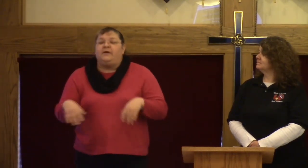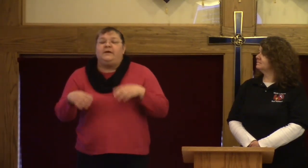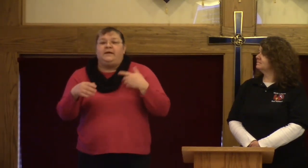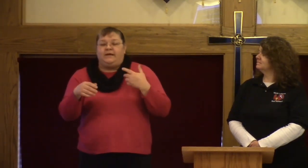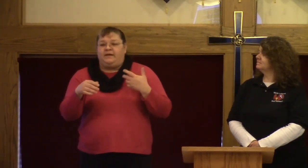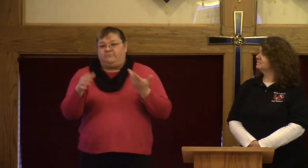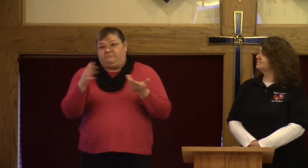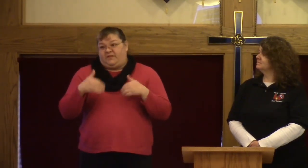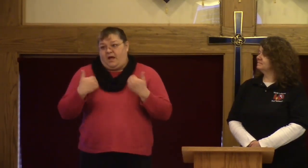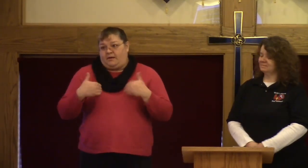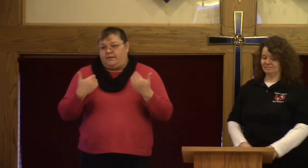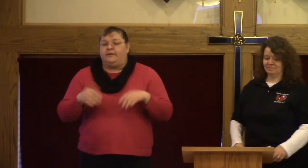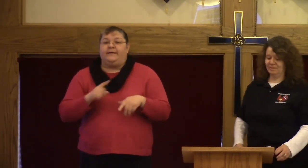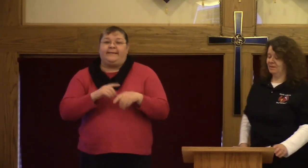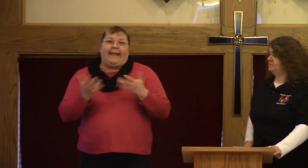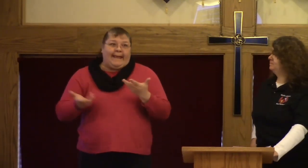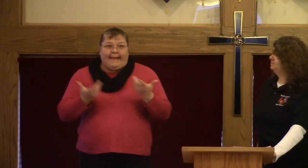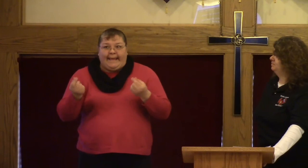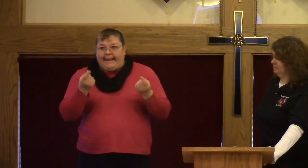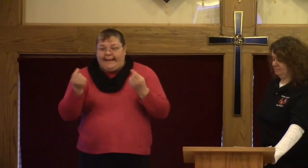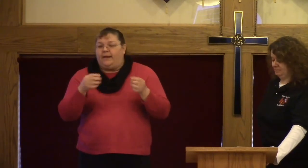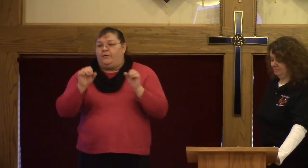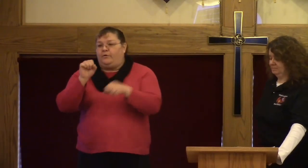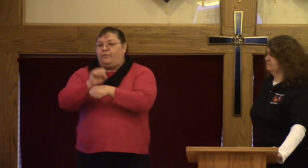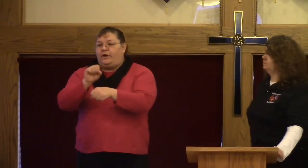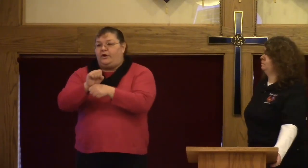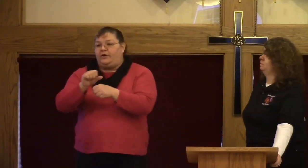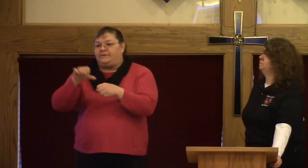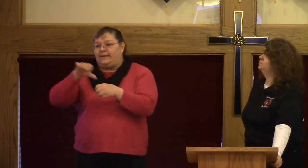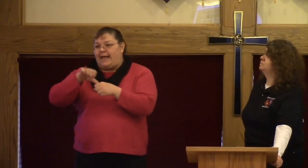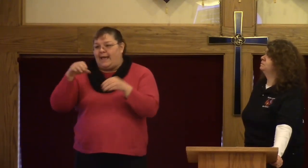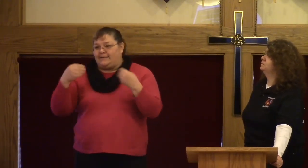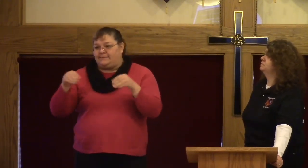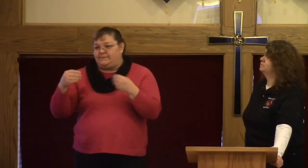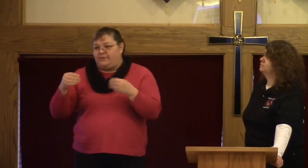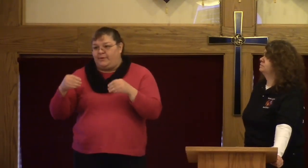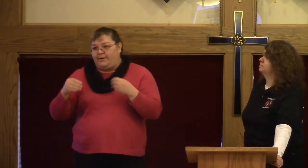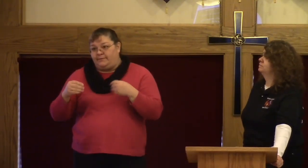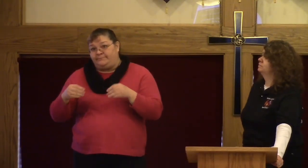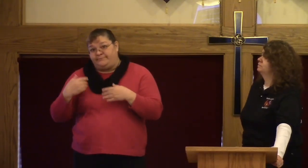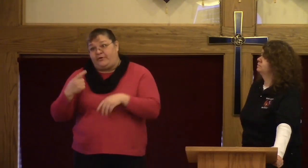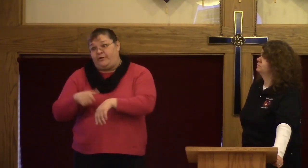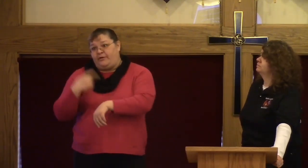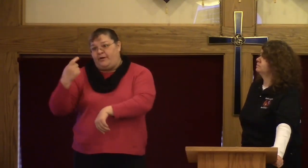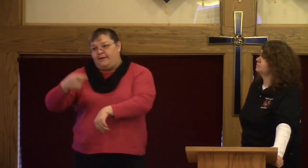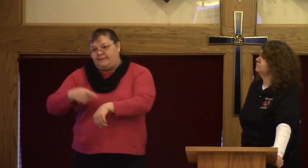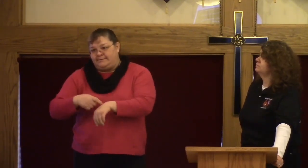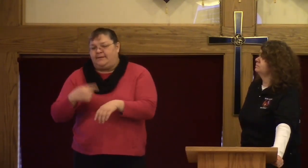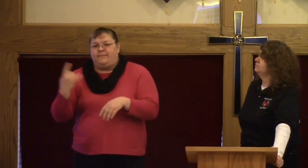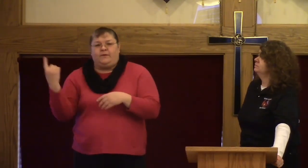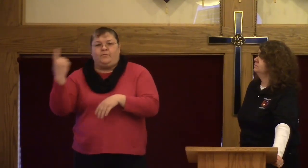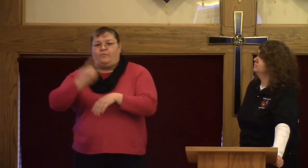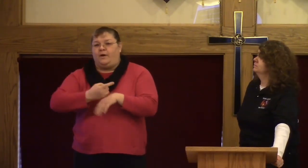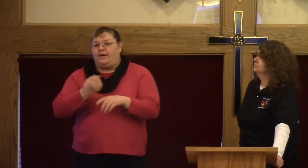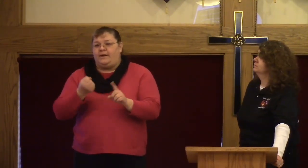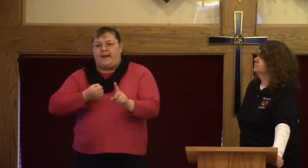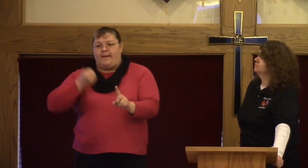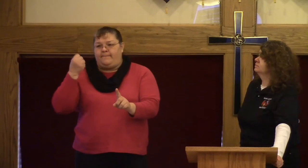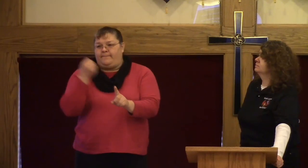Okay, and so young. Now, what did we do? We worked gas station for a long time. One